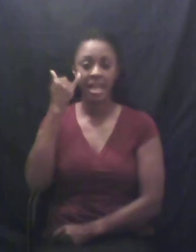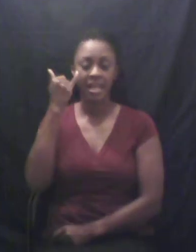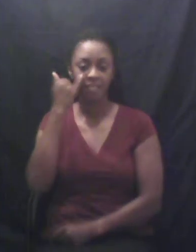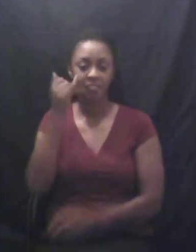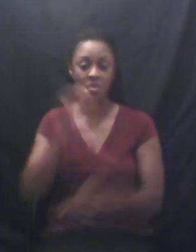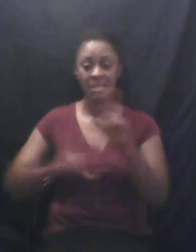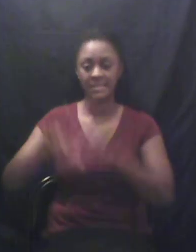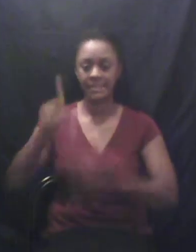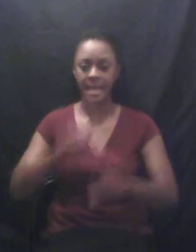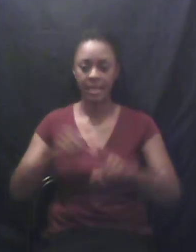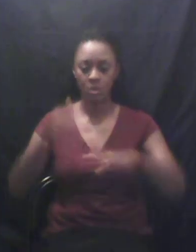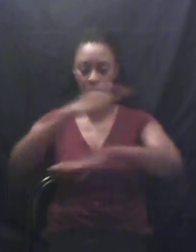interpreter, is very important.